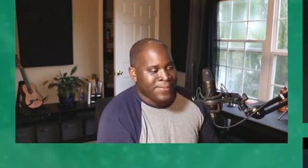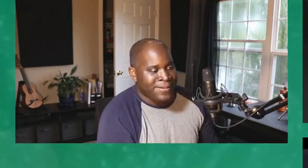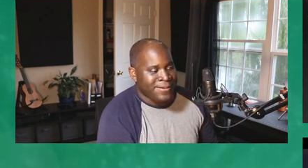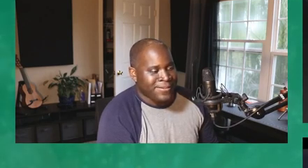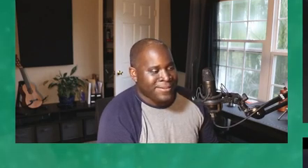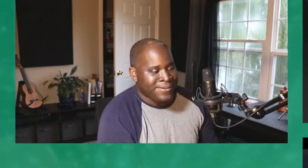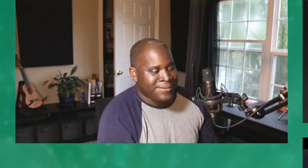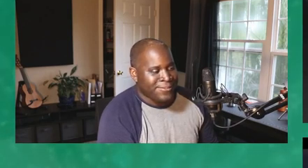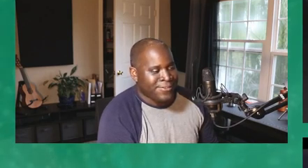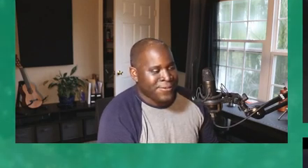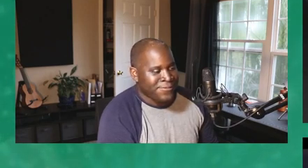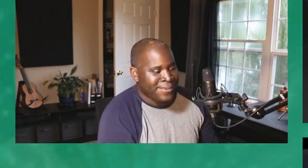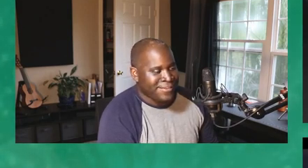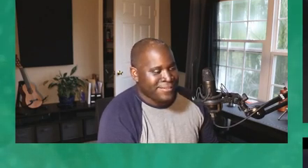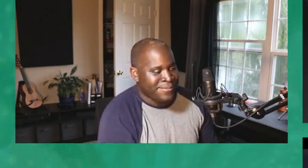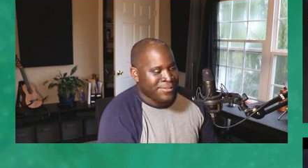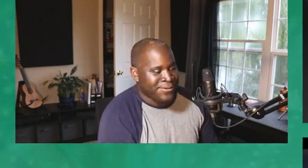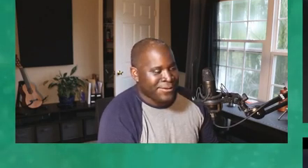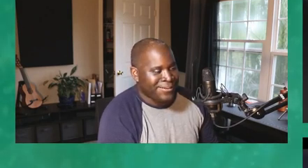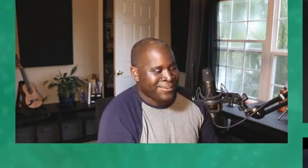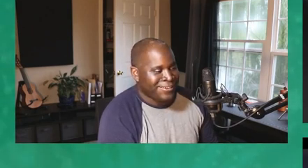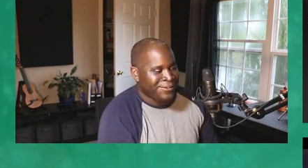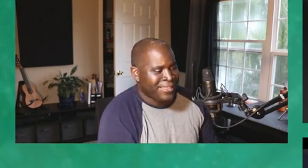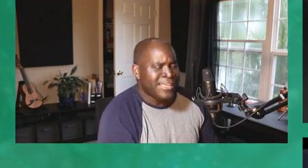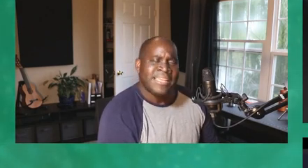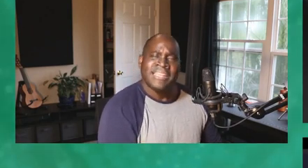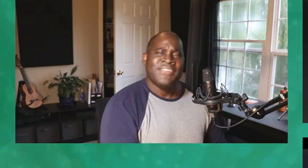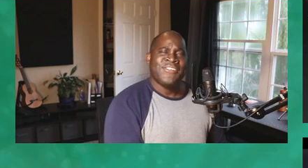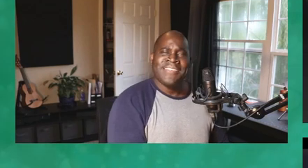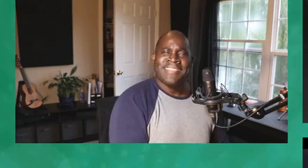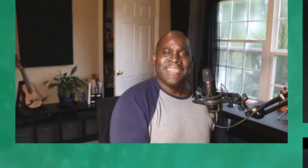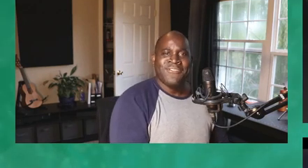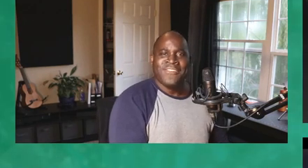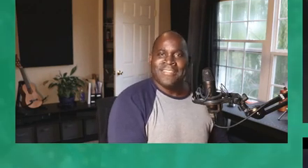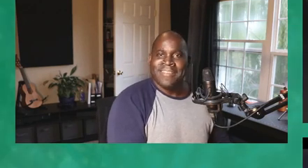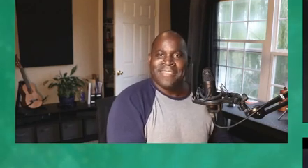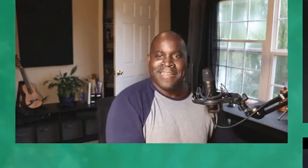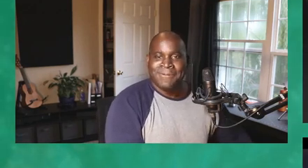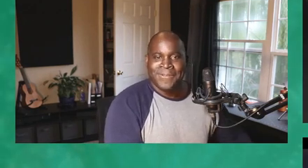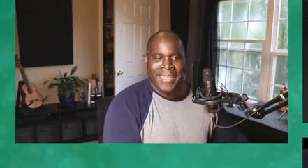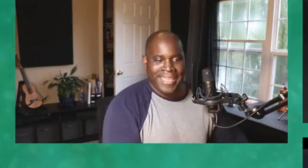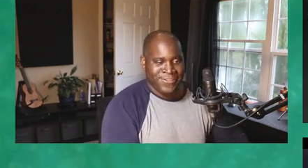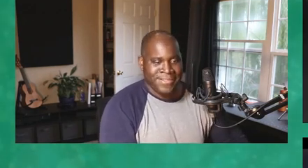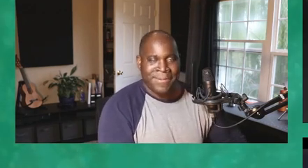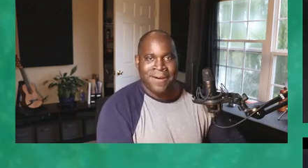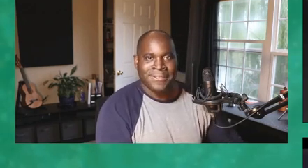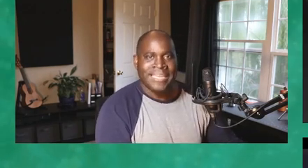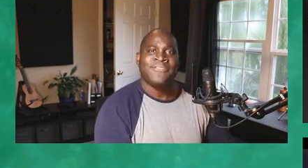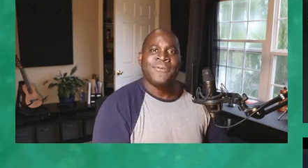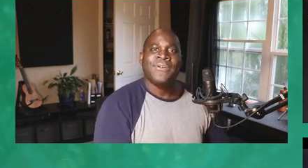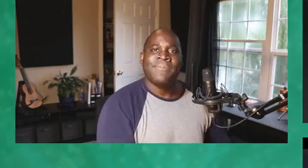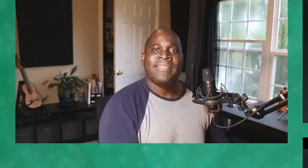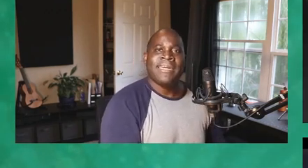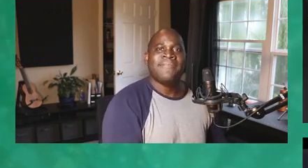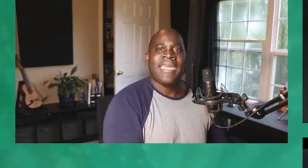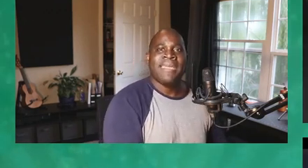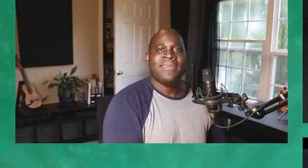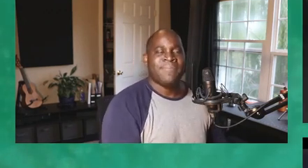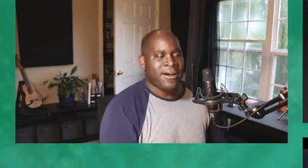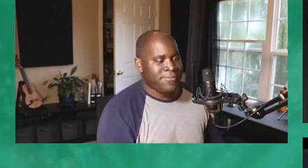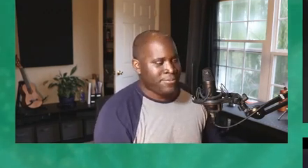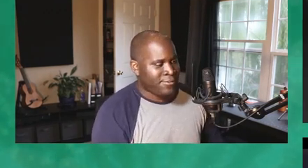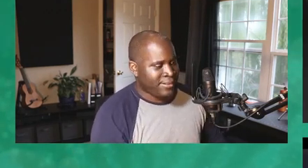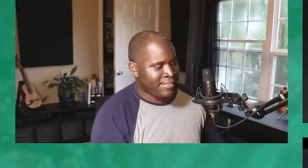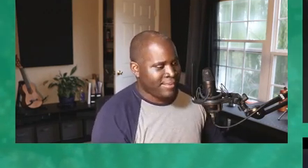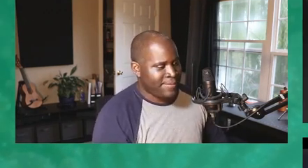people, all the snowflakes on Tumblr were like, she's not deaf. She just likes talking with her hands. She's a powerful lady. Dude, you can be deaf and